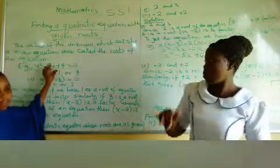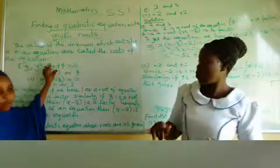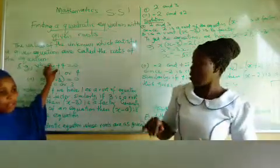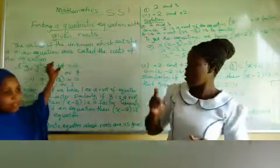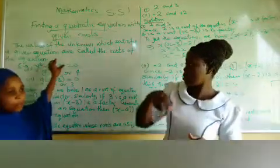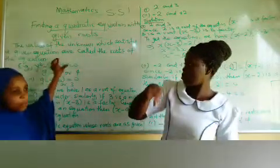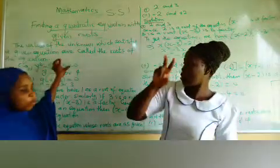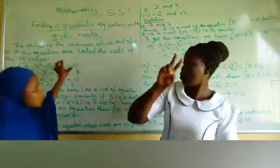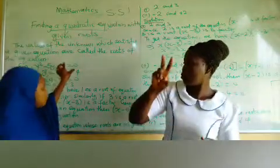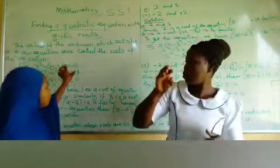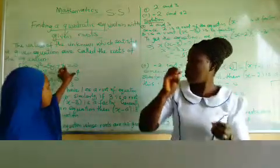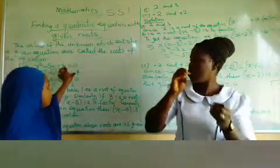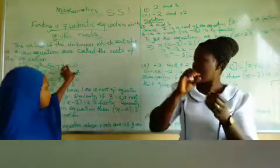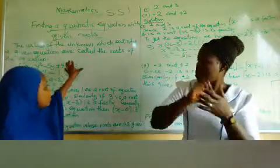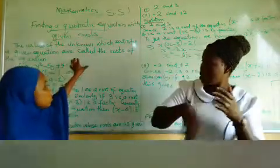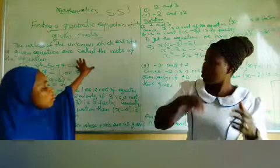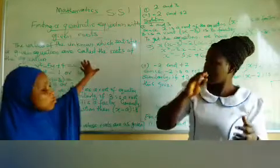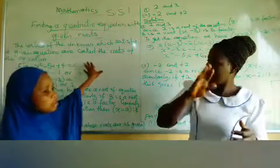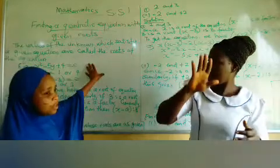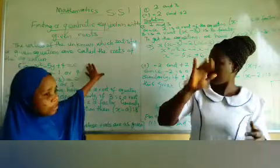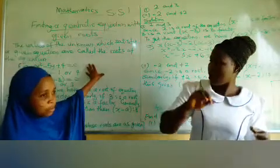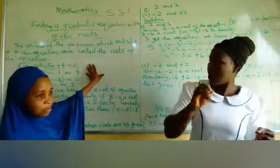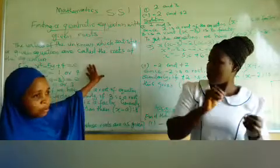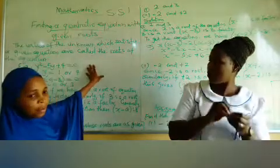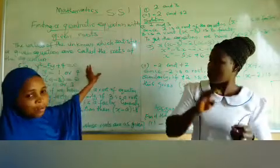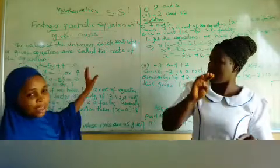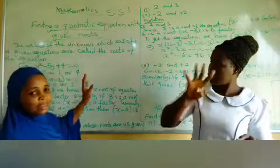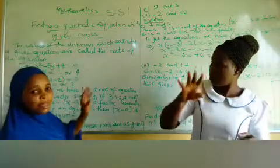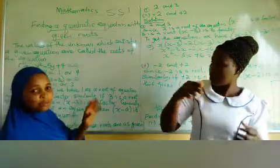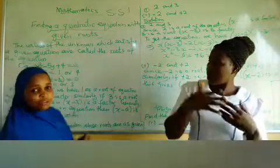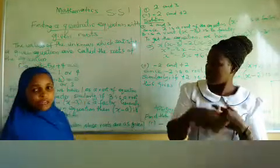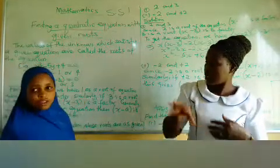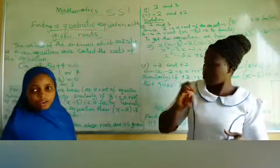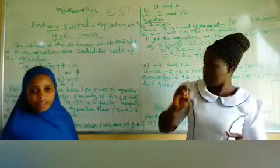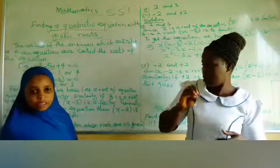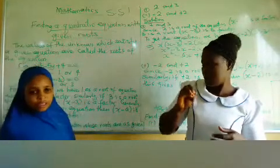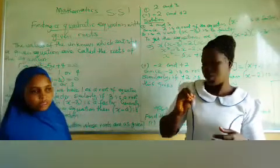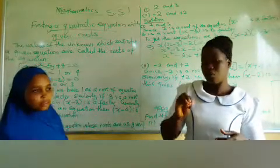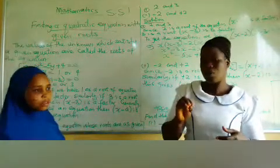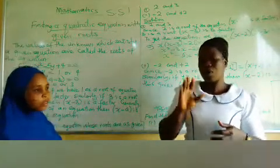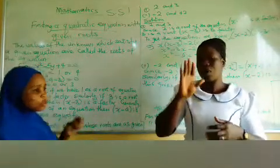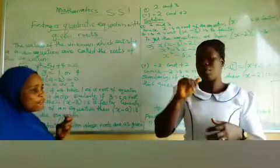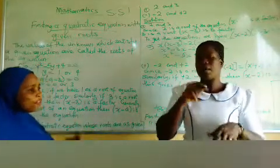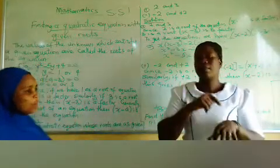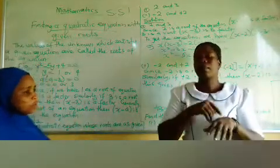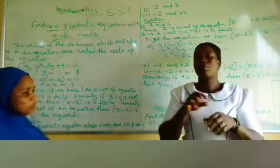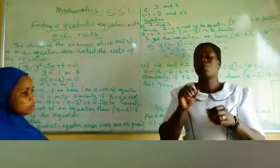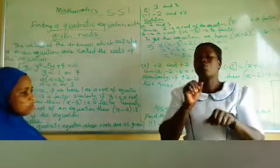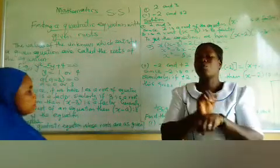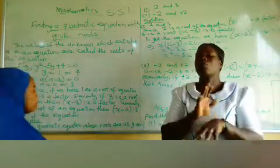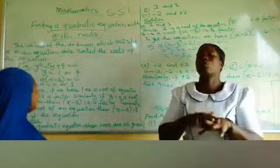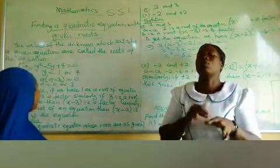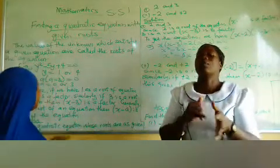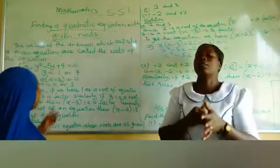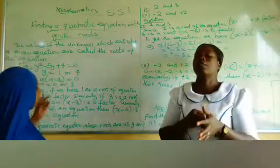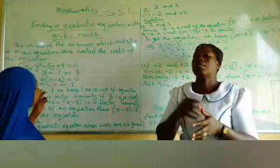5y plus 4 is equal to 0, by the time you factorize it, the two values you